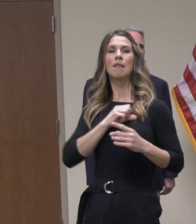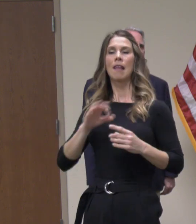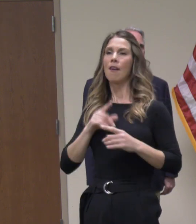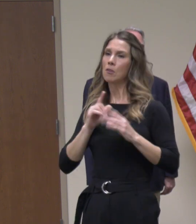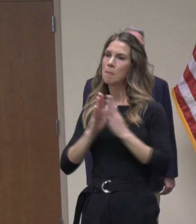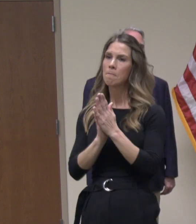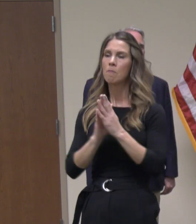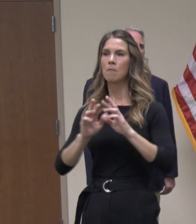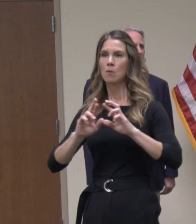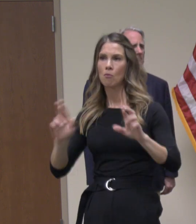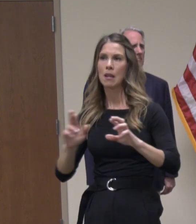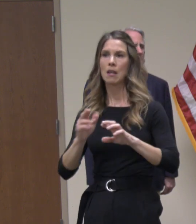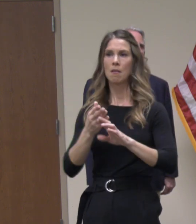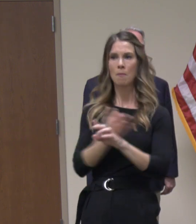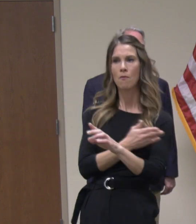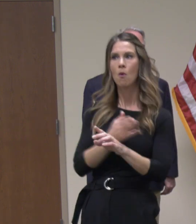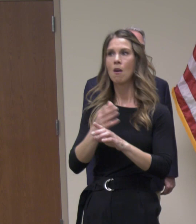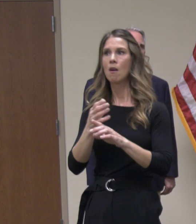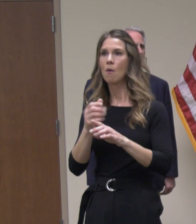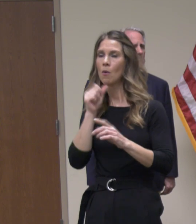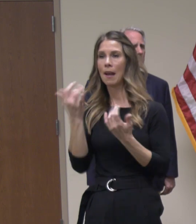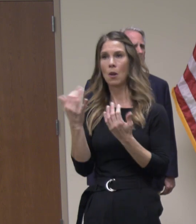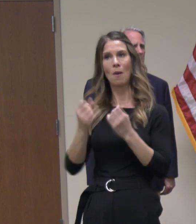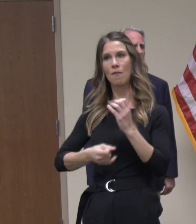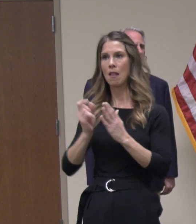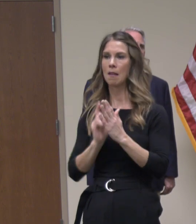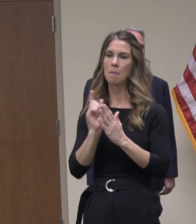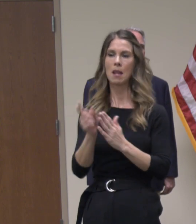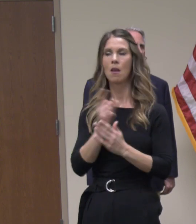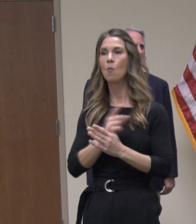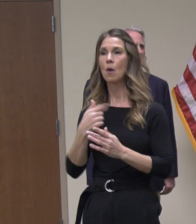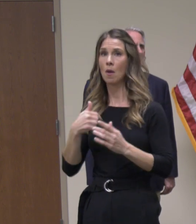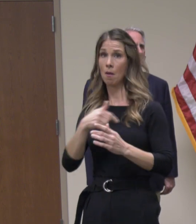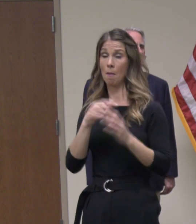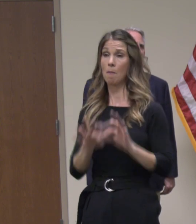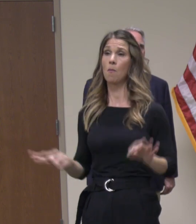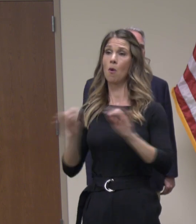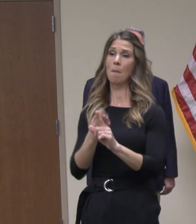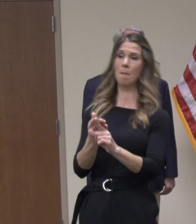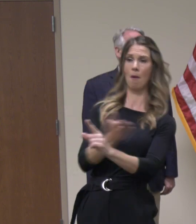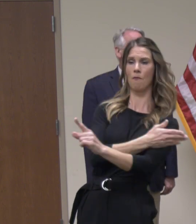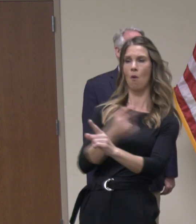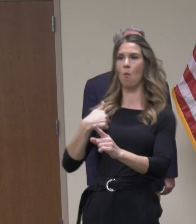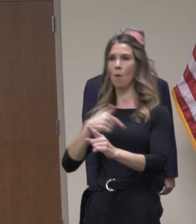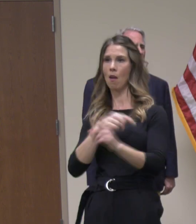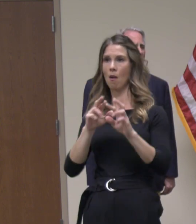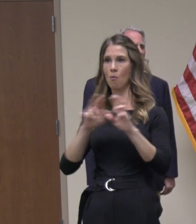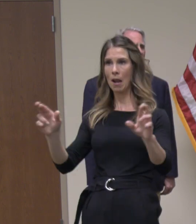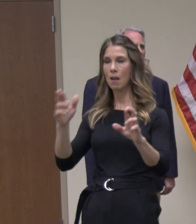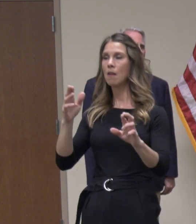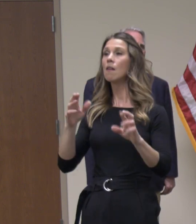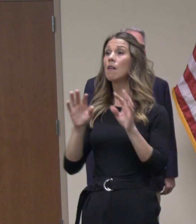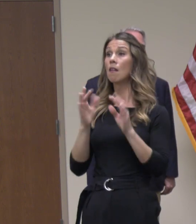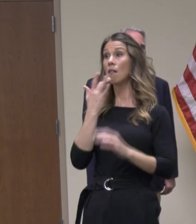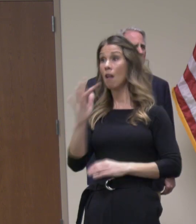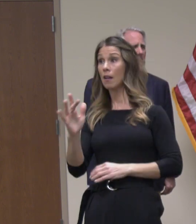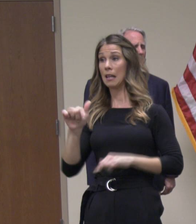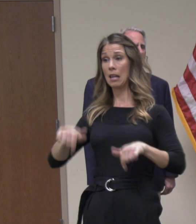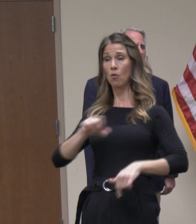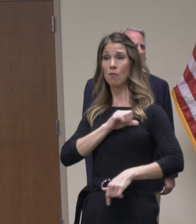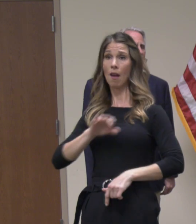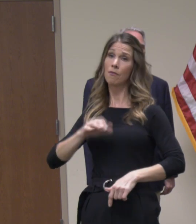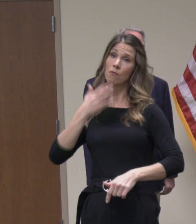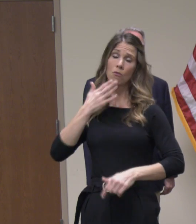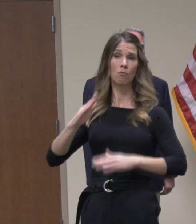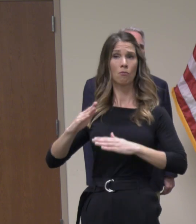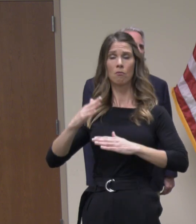from the government or from the federal level, that we want to be prepared as we can be. And we're fortunate that we have a great staff and we're doing that without being